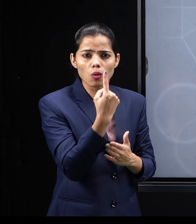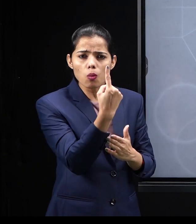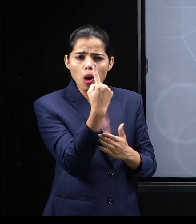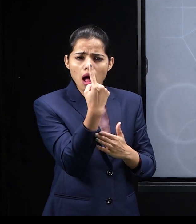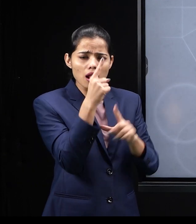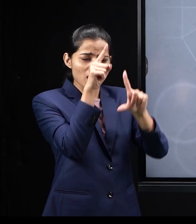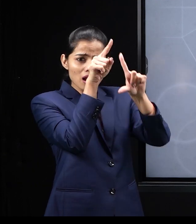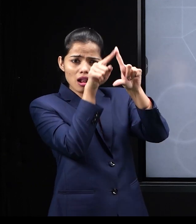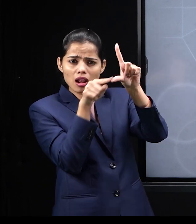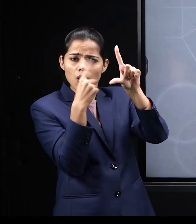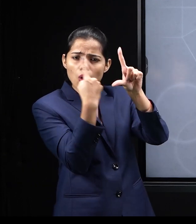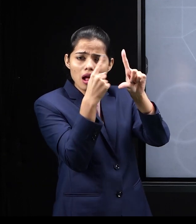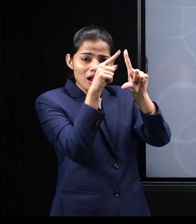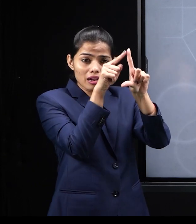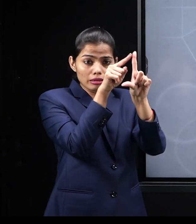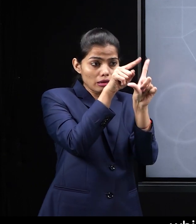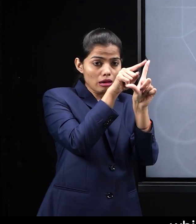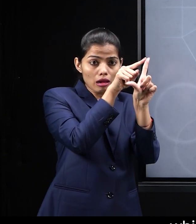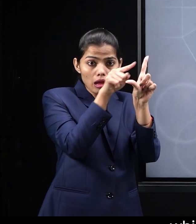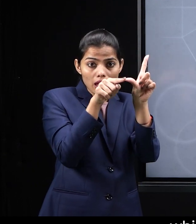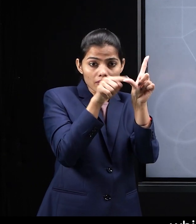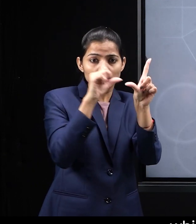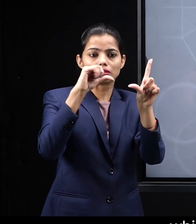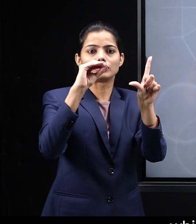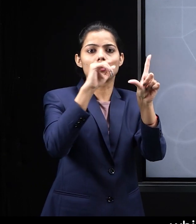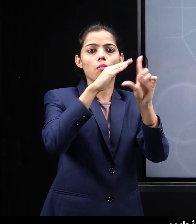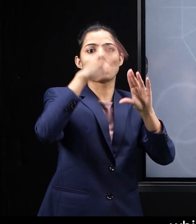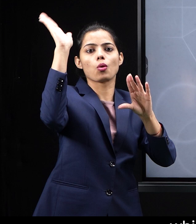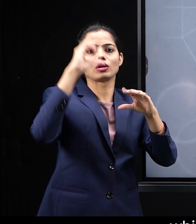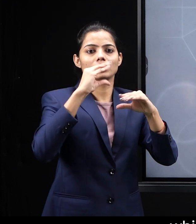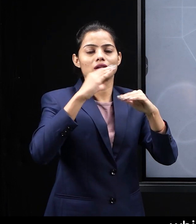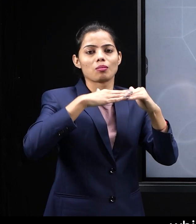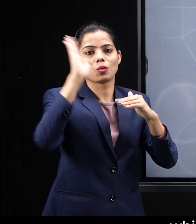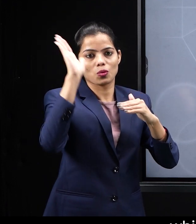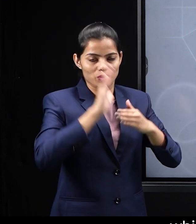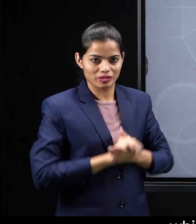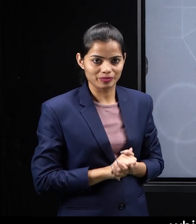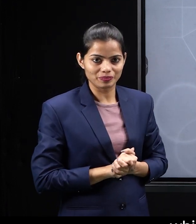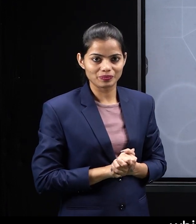It has one obtuse angle, which is greater than 90 degrees.